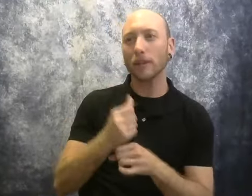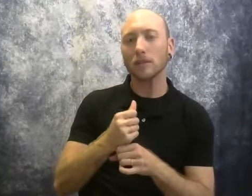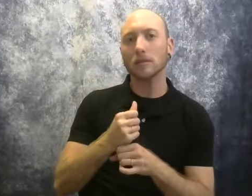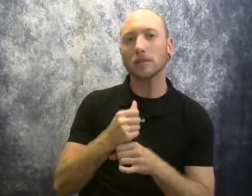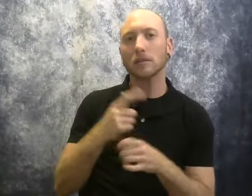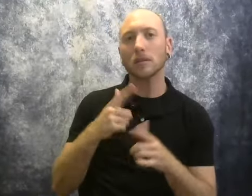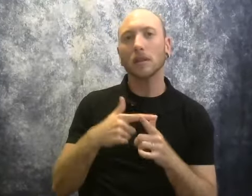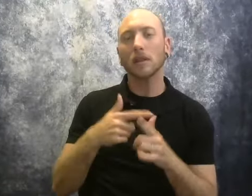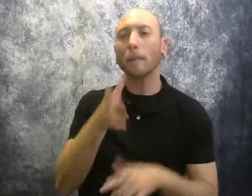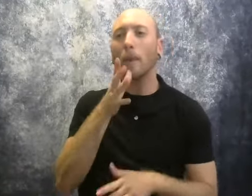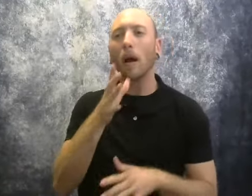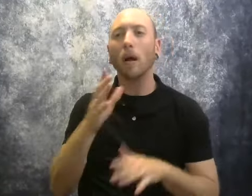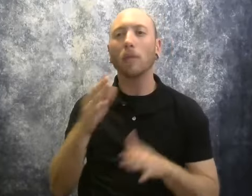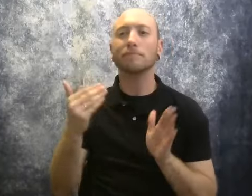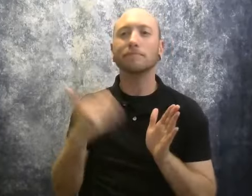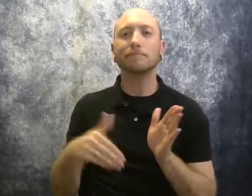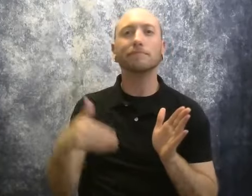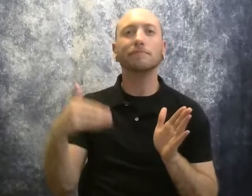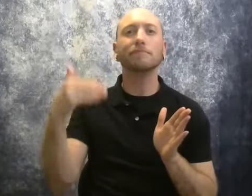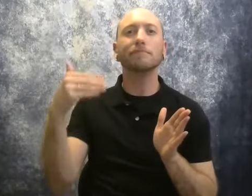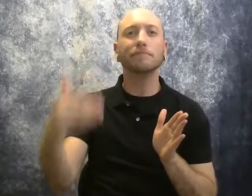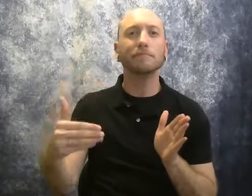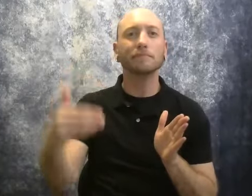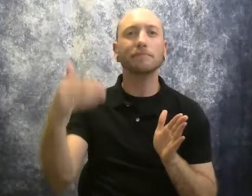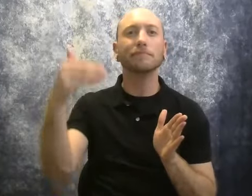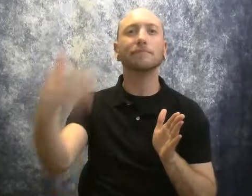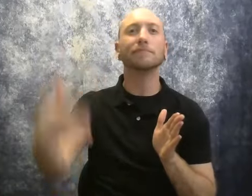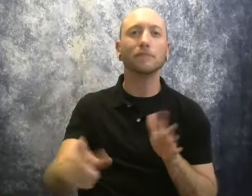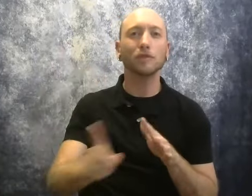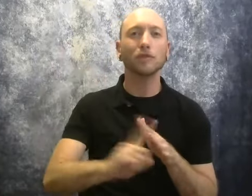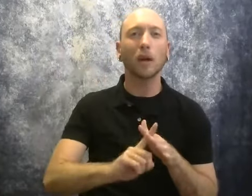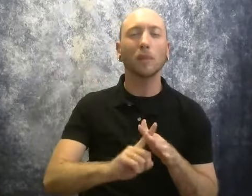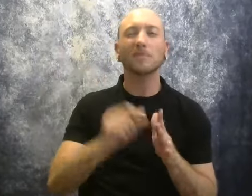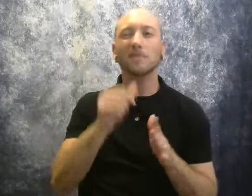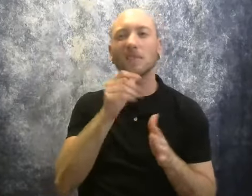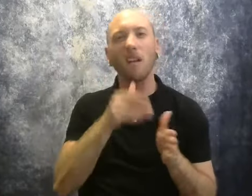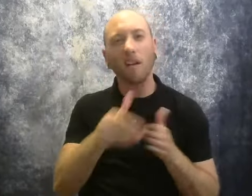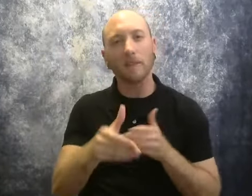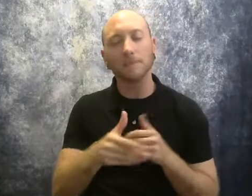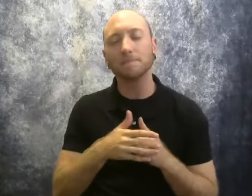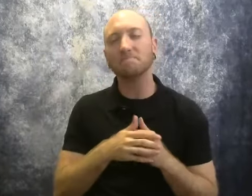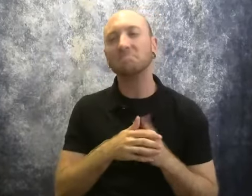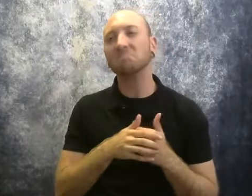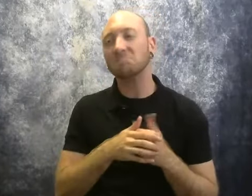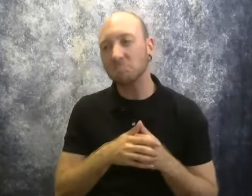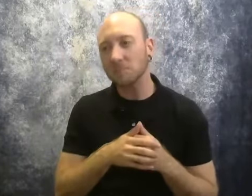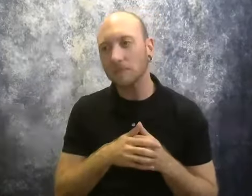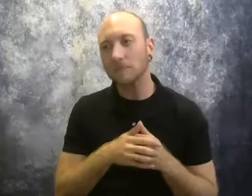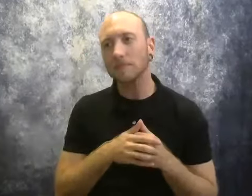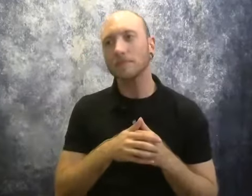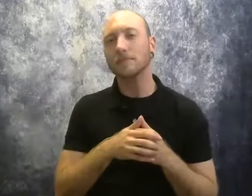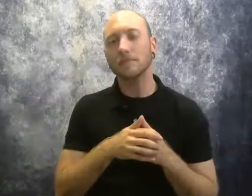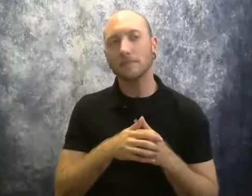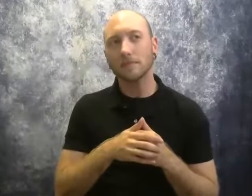on for 3 years. Mother appeared infrequently, but as frequently as she was allowed or could. So I